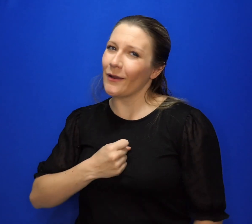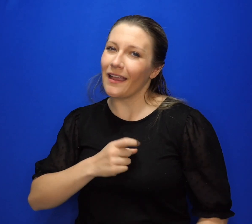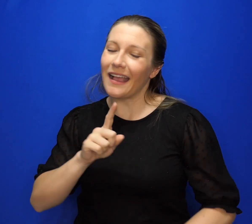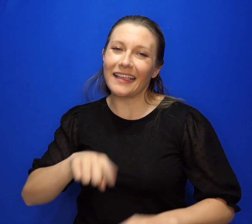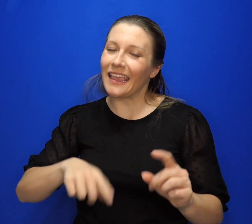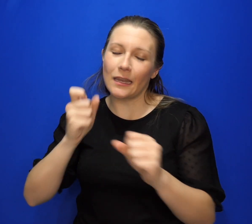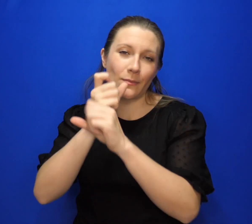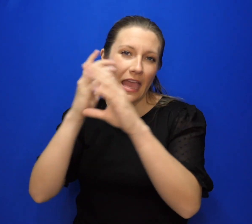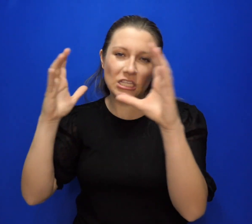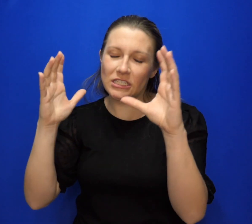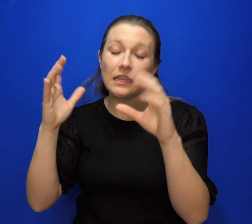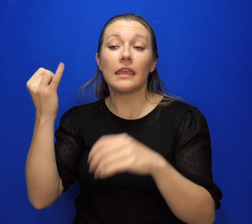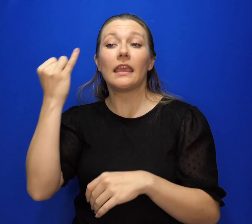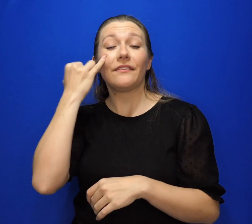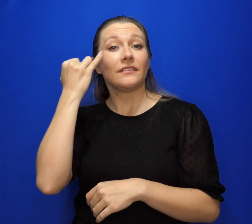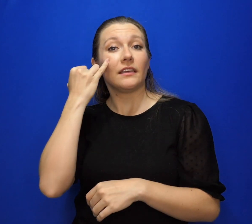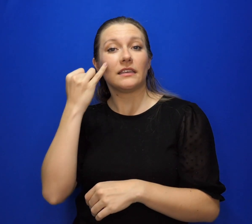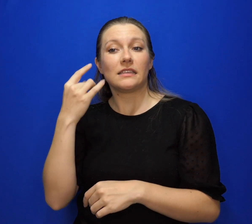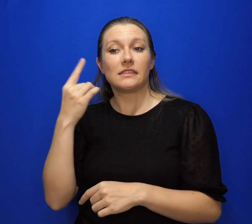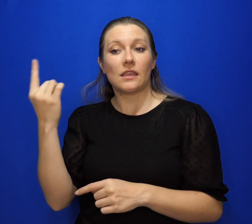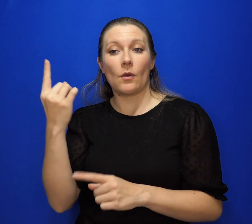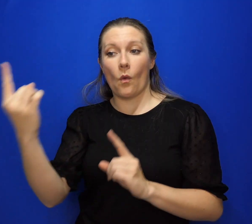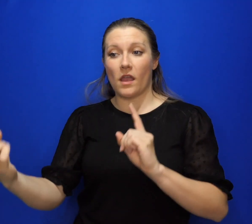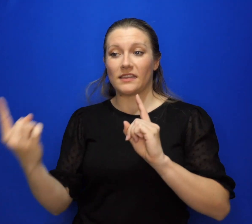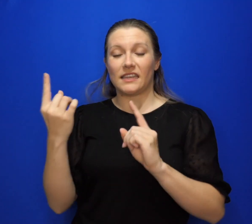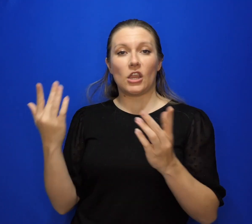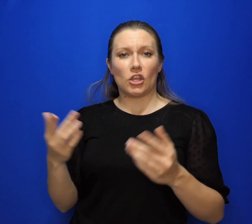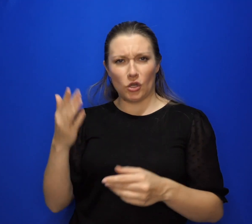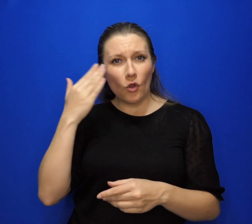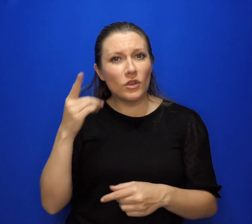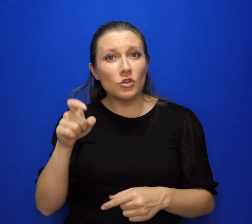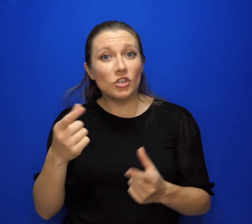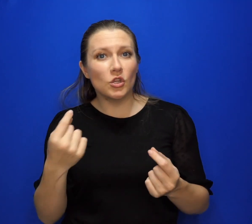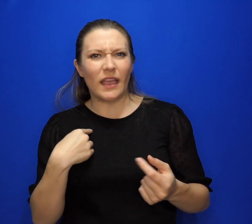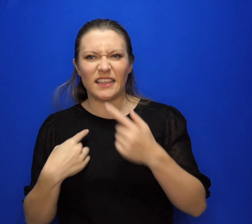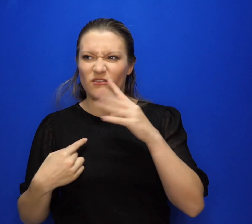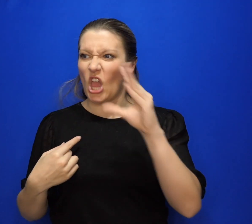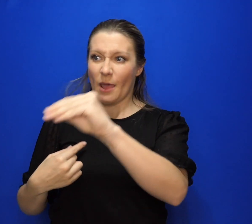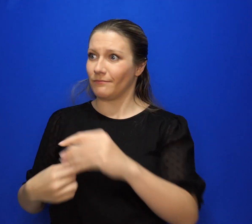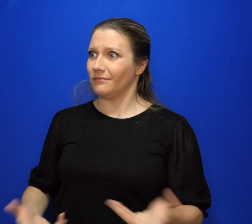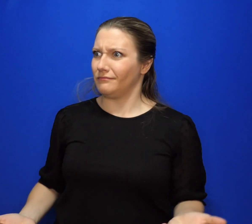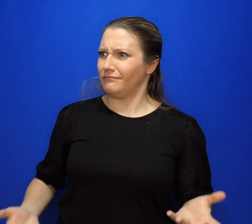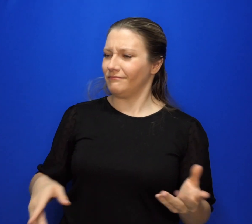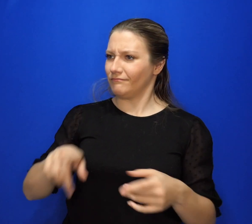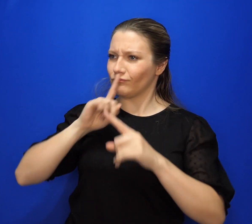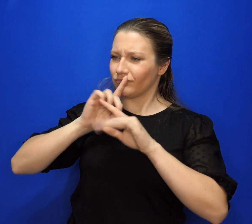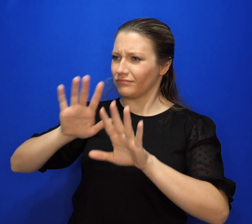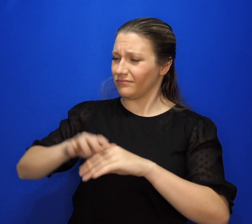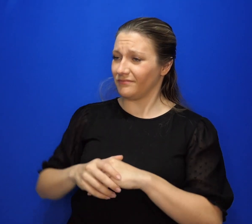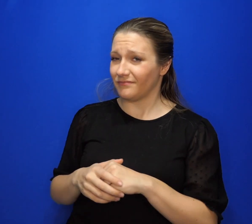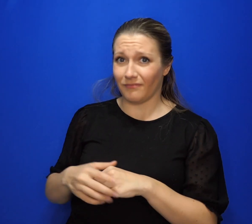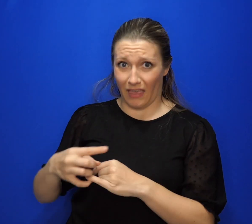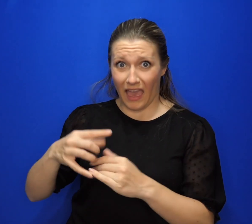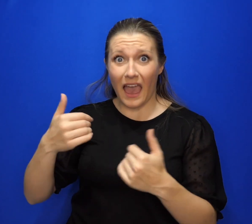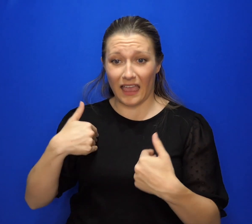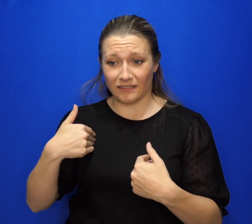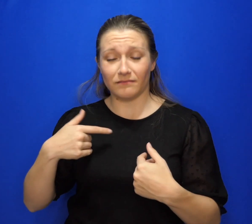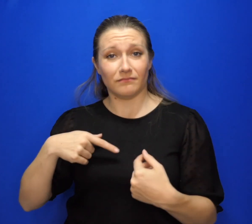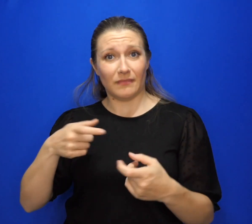someone walked in here and was like, you know what you should do? I'd be like, shut up. Yeah, I have this. I know how to do my job. And so I think there's